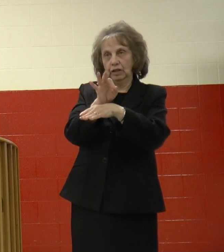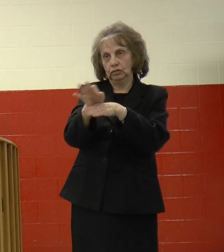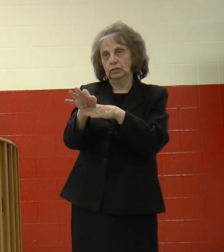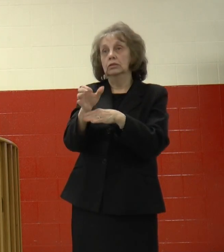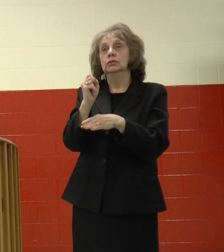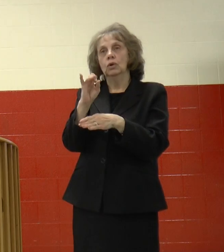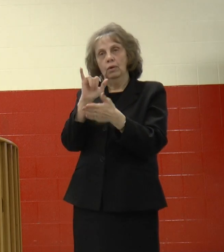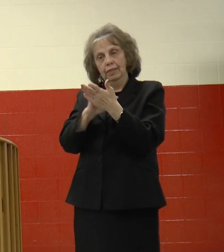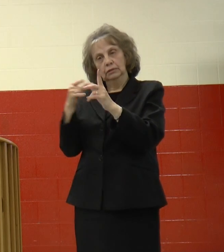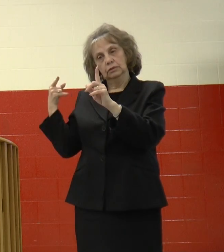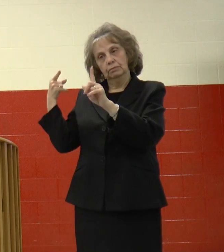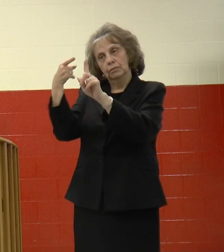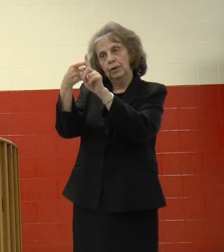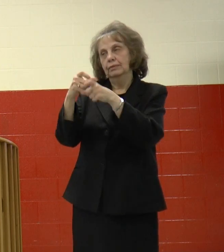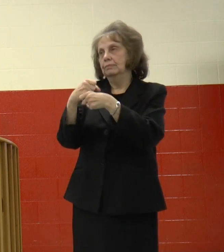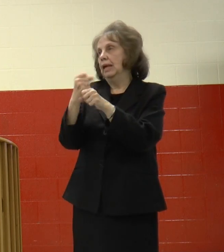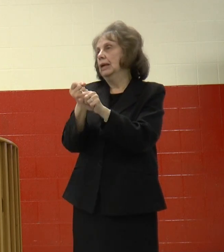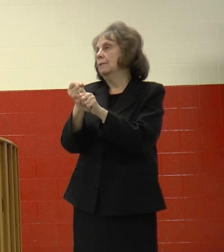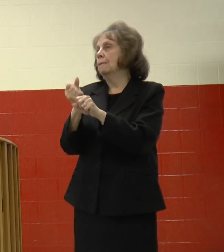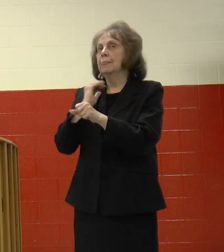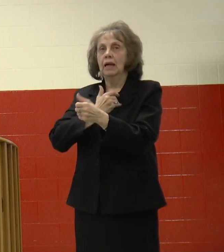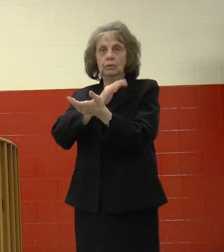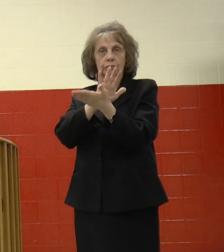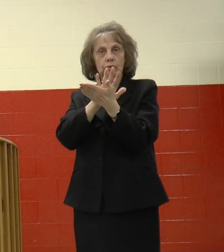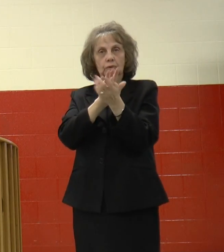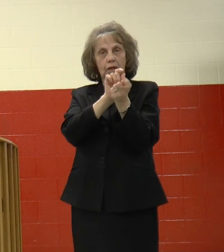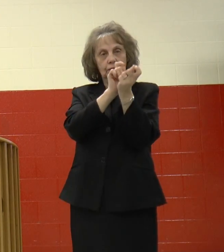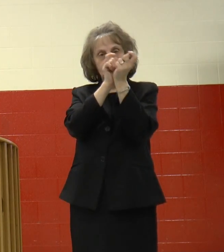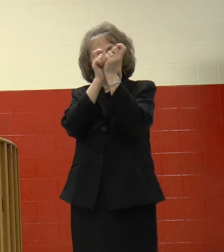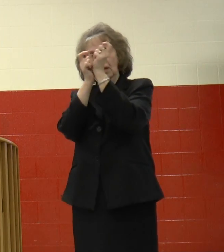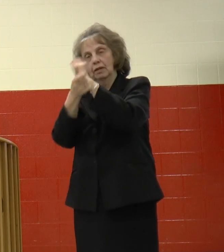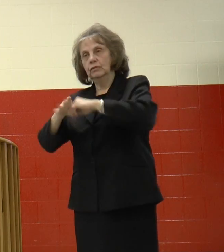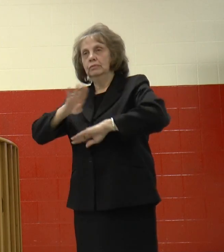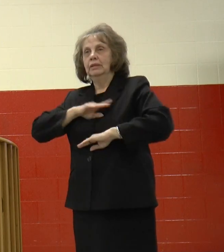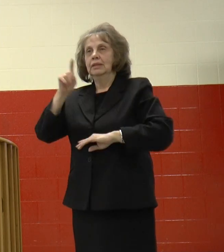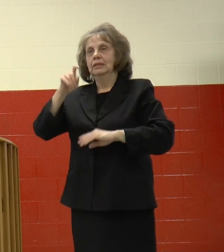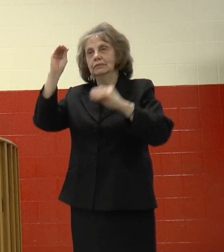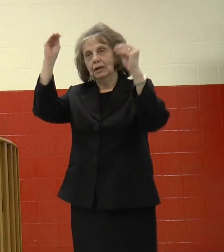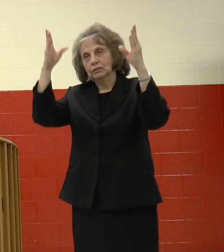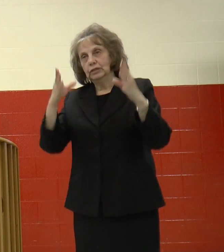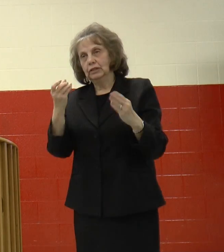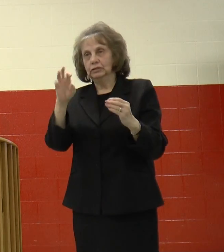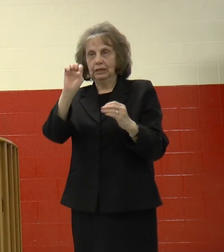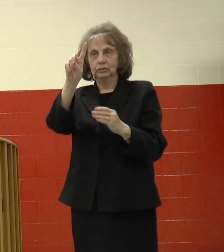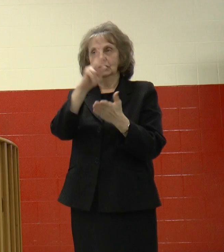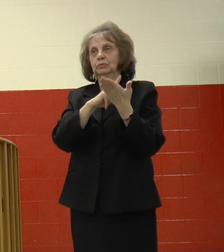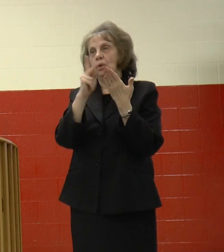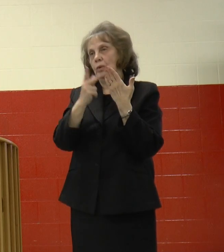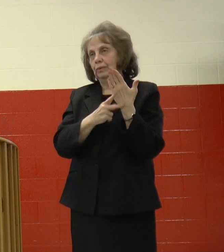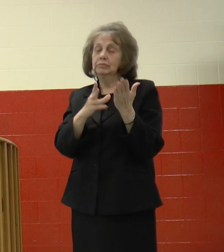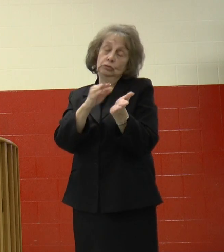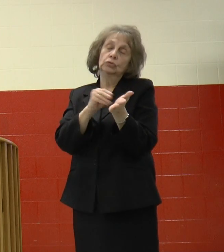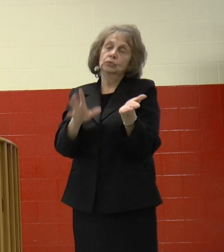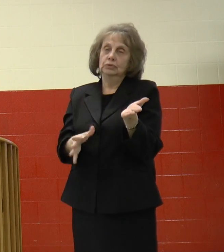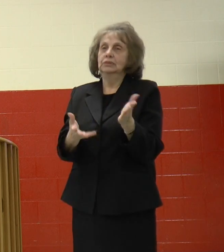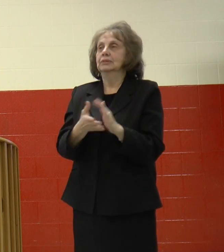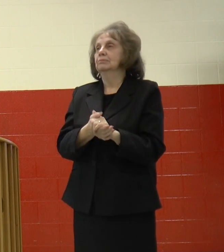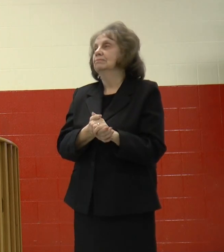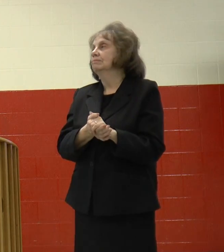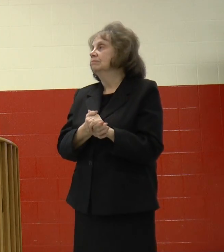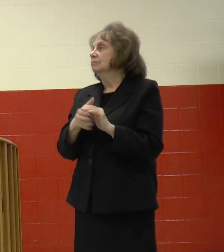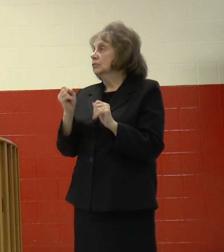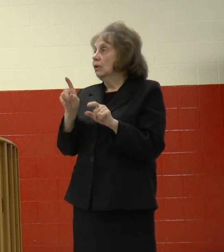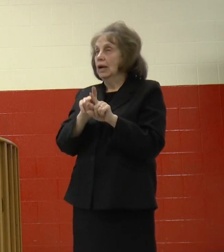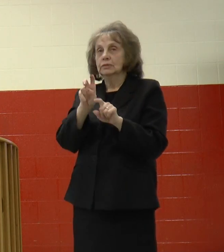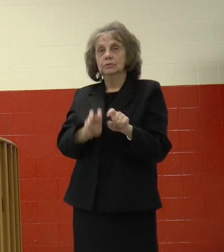that's the point we want to make, is that our schools evolve to meet the needs of educators and educational programs and students. So as